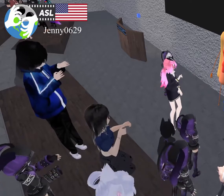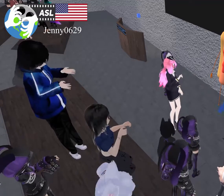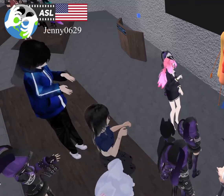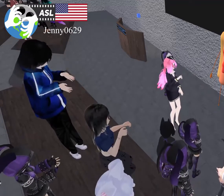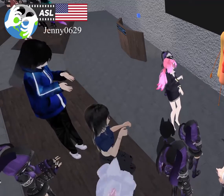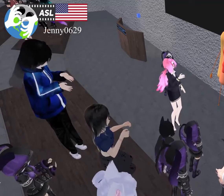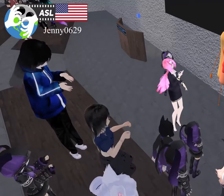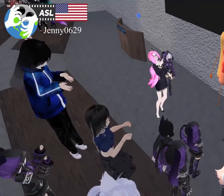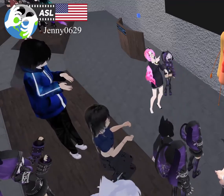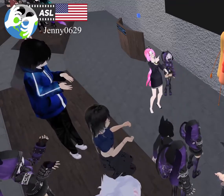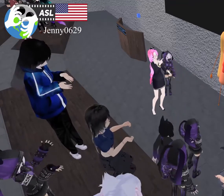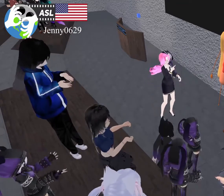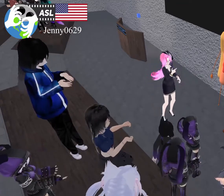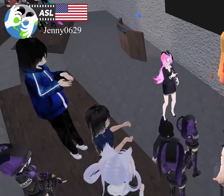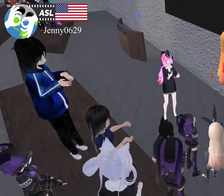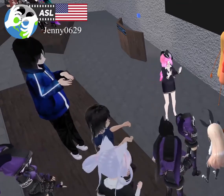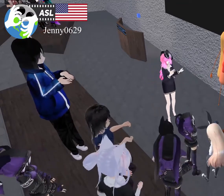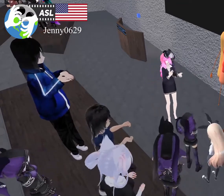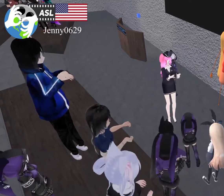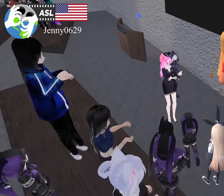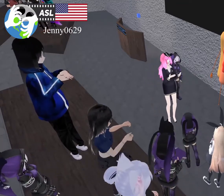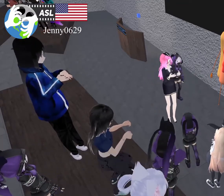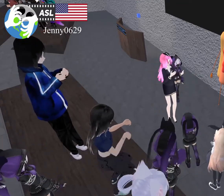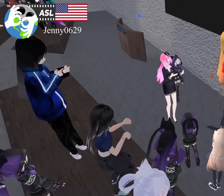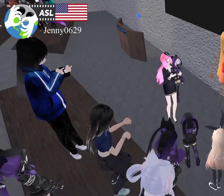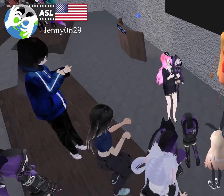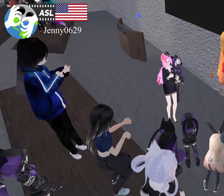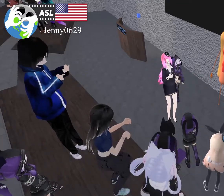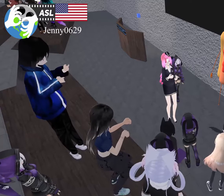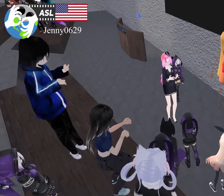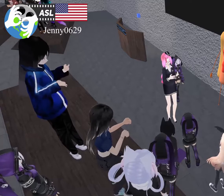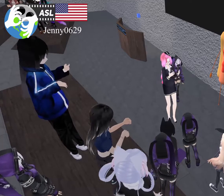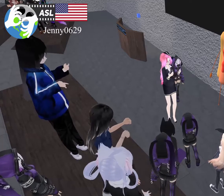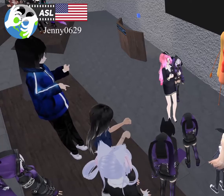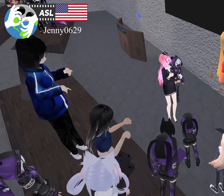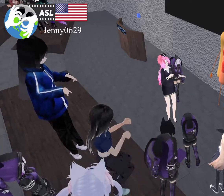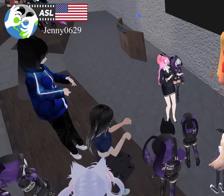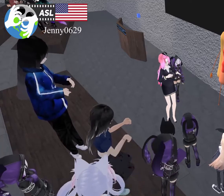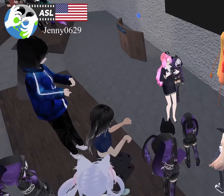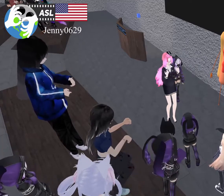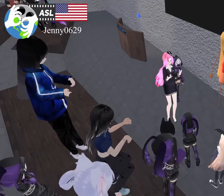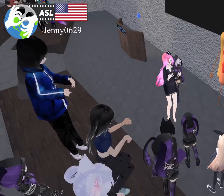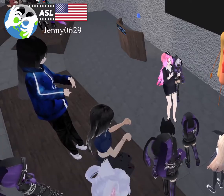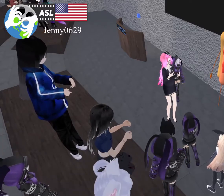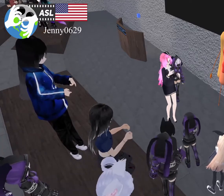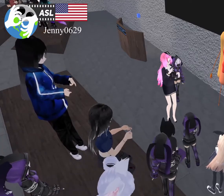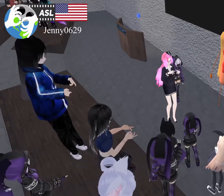Kimmy is over so it. big, we have a giant cake. That could be All funny. Yeah, prepared, whatever you guys and want. then I they mainly get wanted real this to be close to more like a blowing it light, up. like fun And